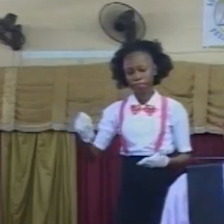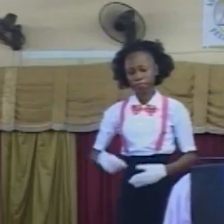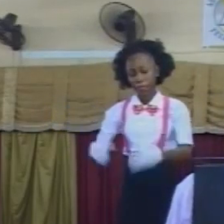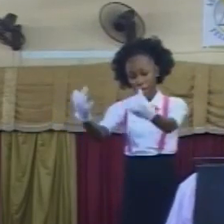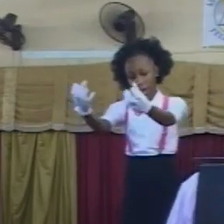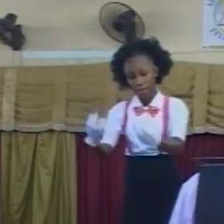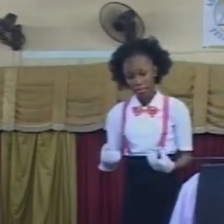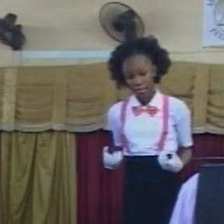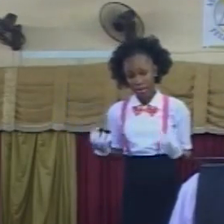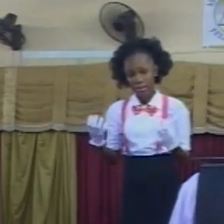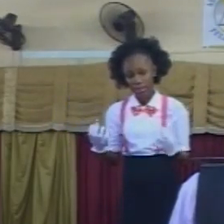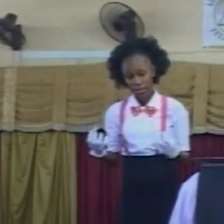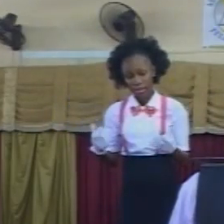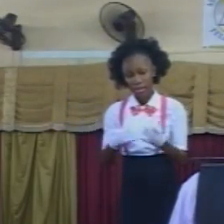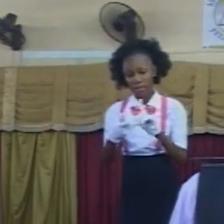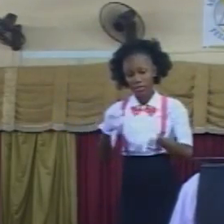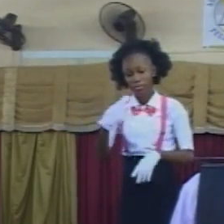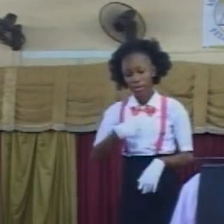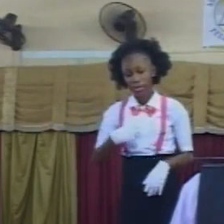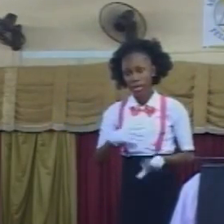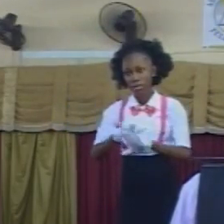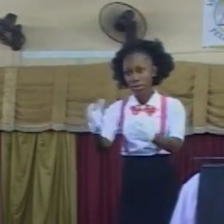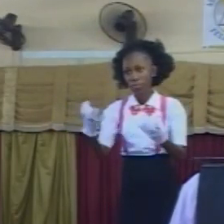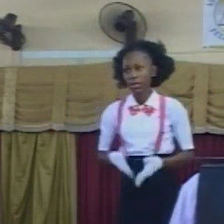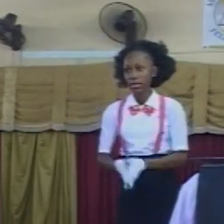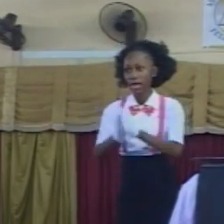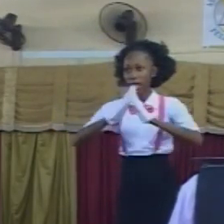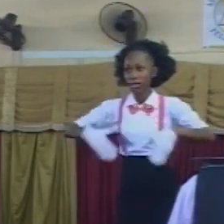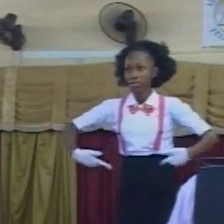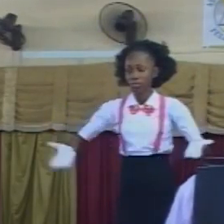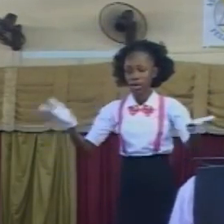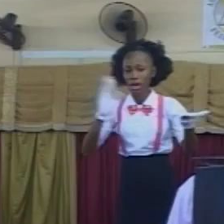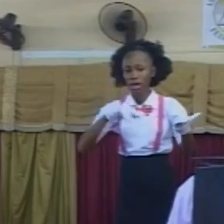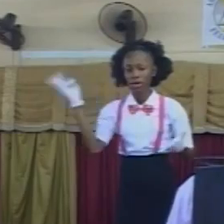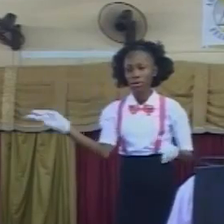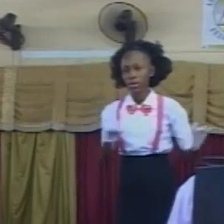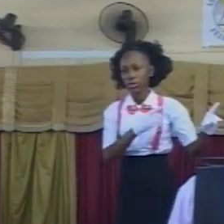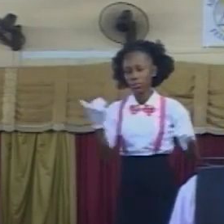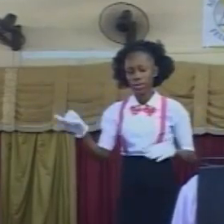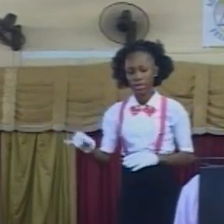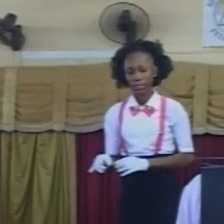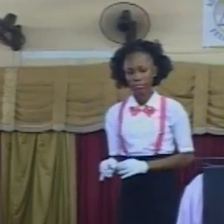And if the owner asks, what are you doing? Just say the Lord has need of it.